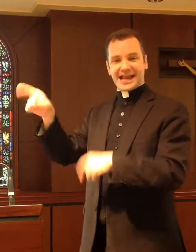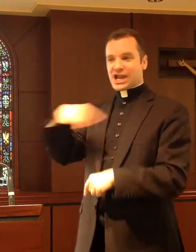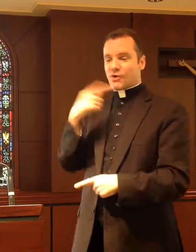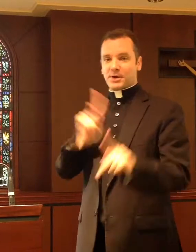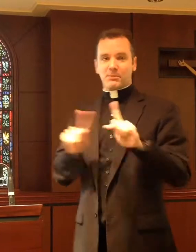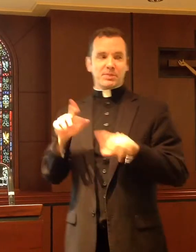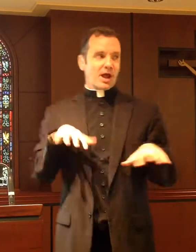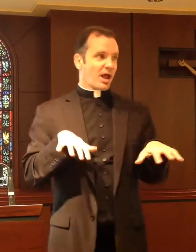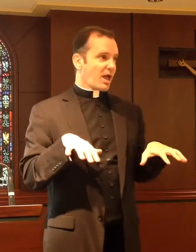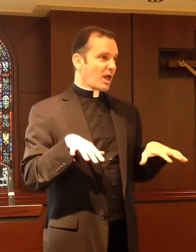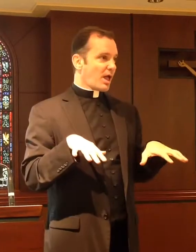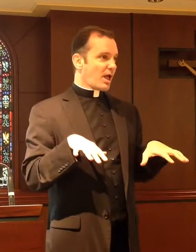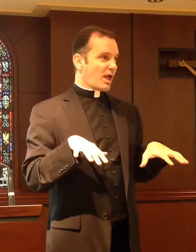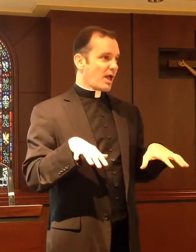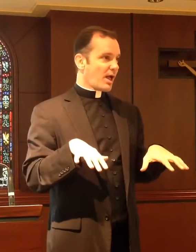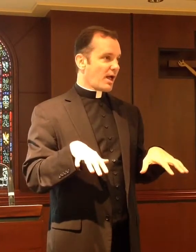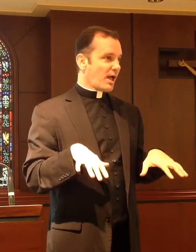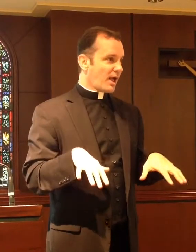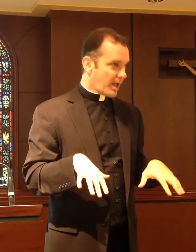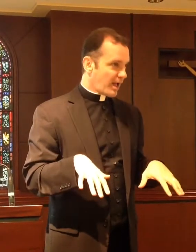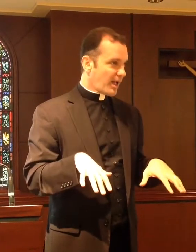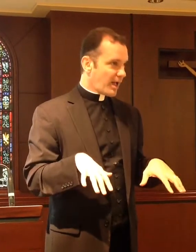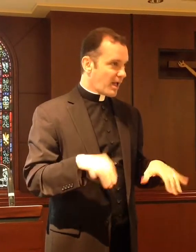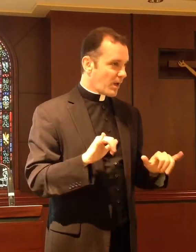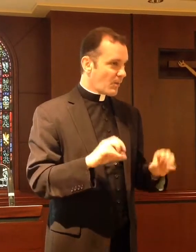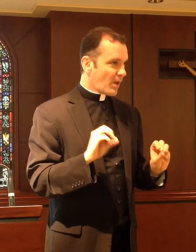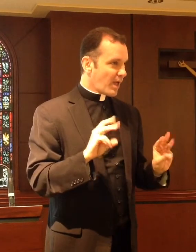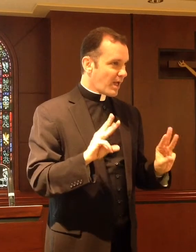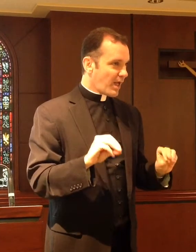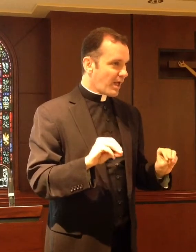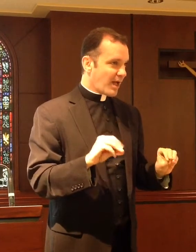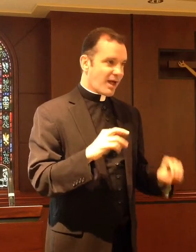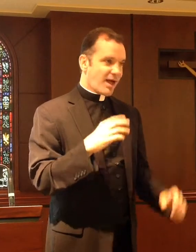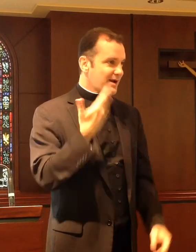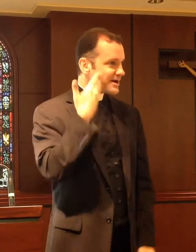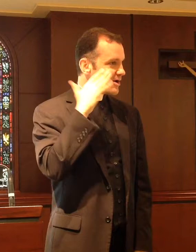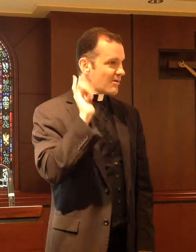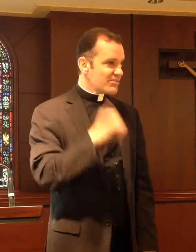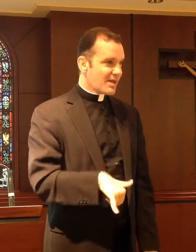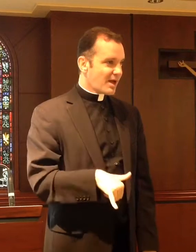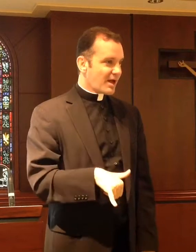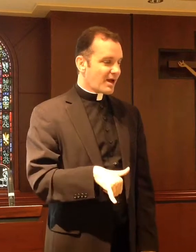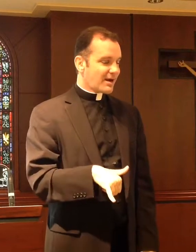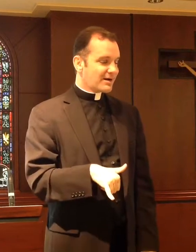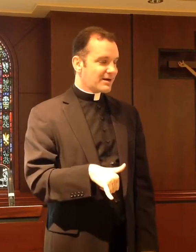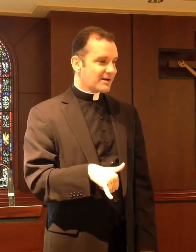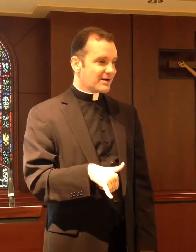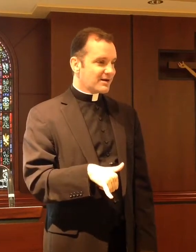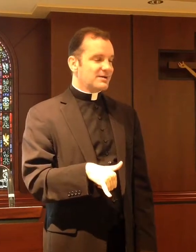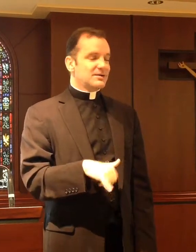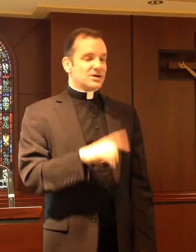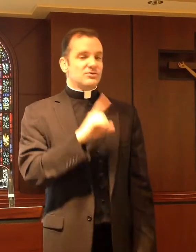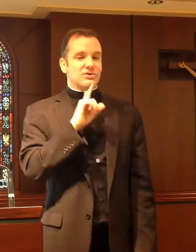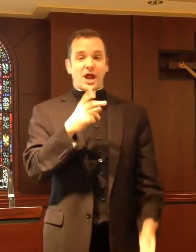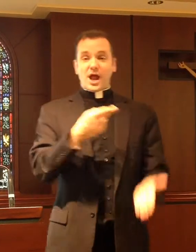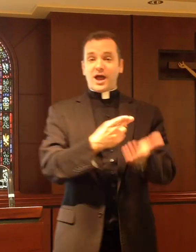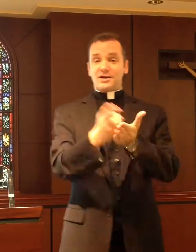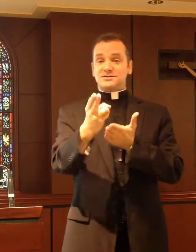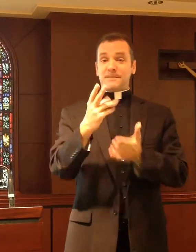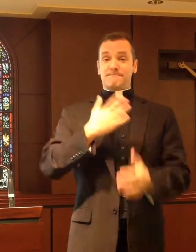sign language. So many hearing people are shocked when they hear that and when you take the time to describe what living with deafness is